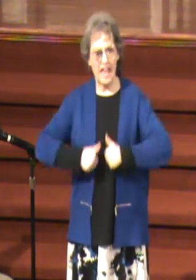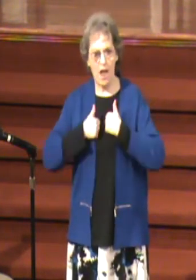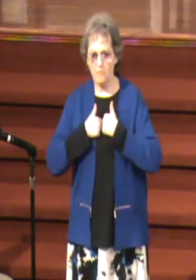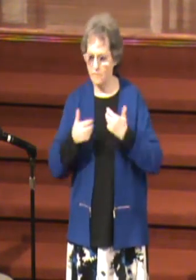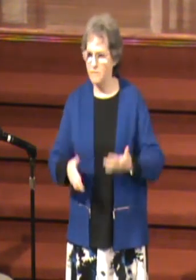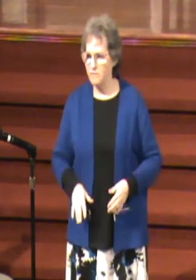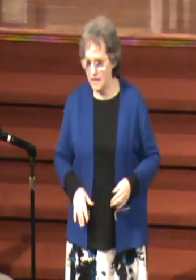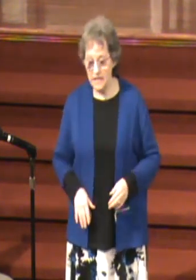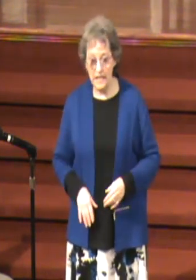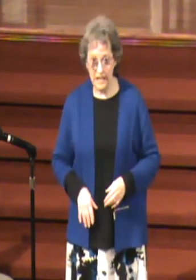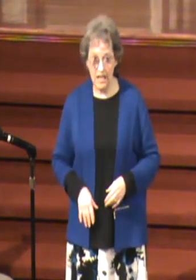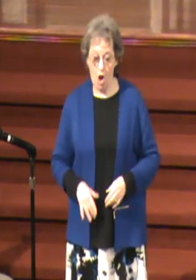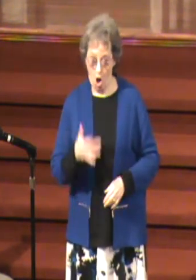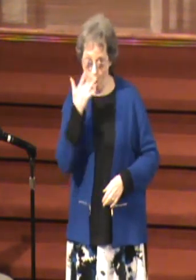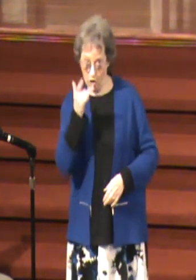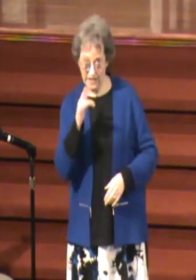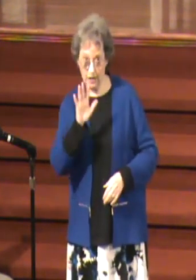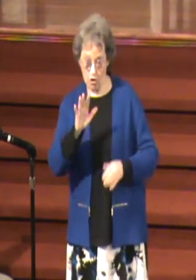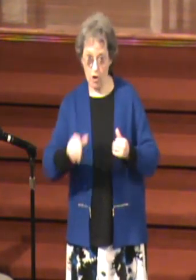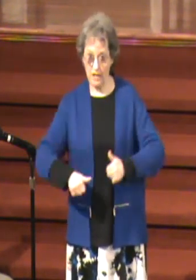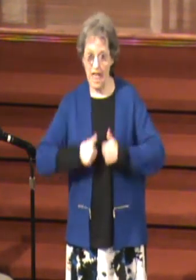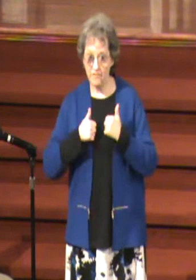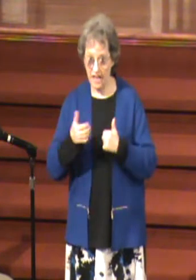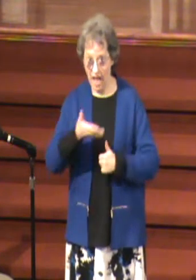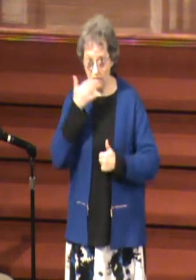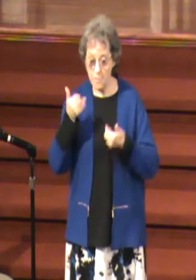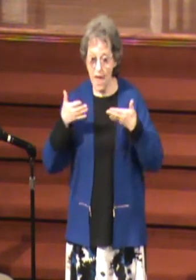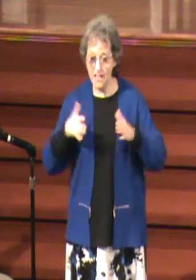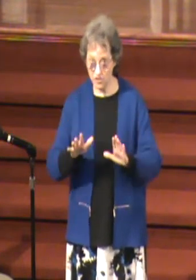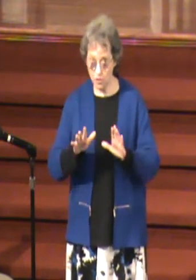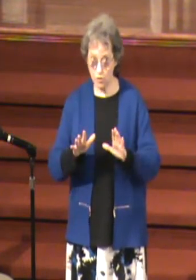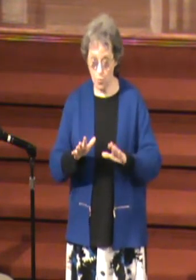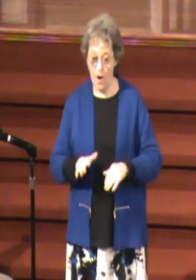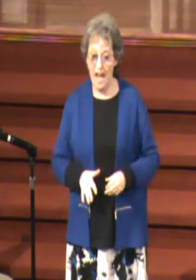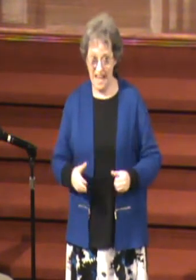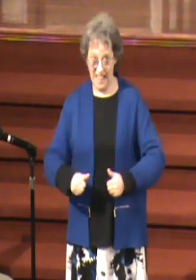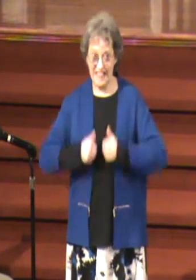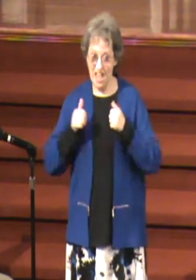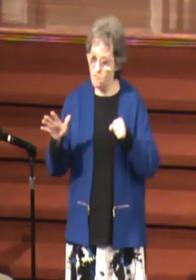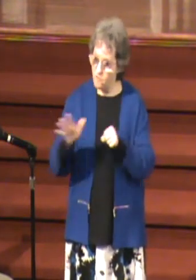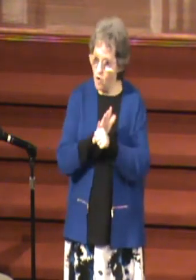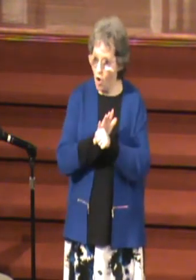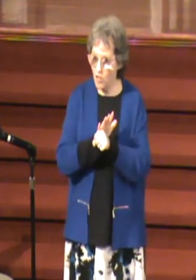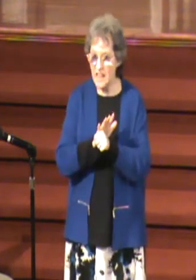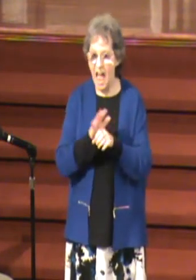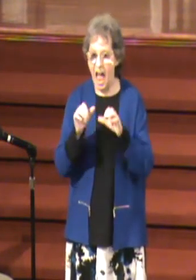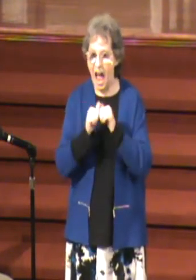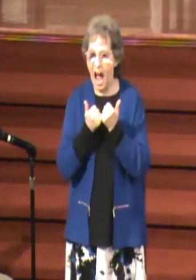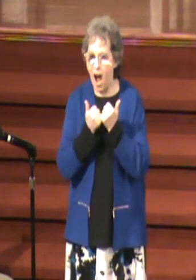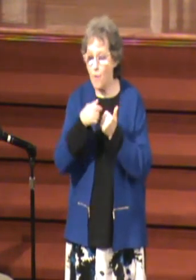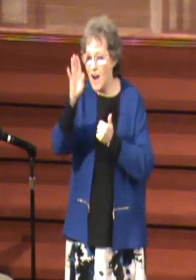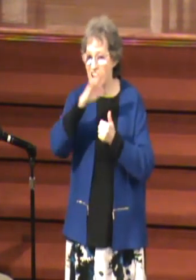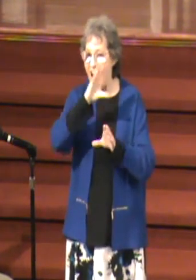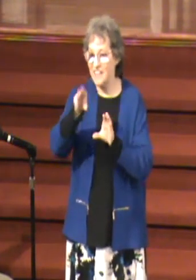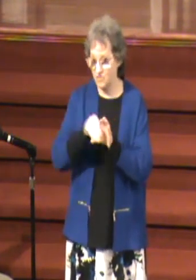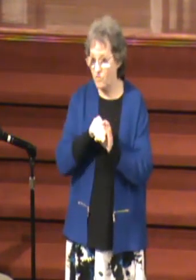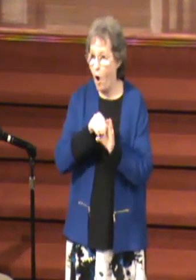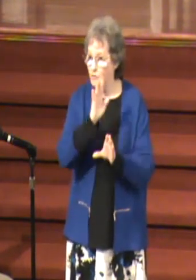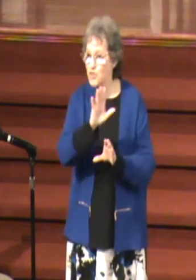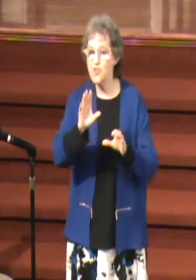in life that the best way she could live it to its fullest was to get God involved in her life.